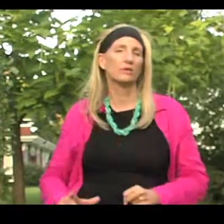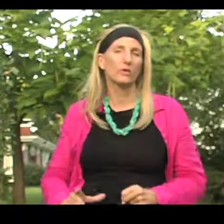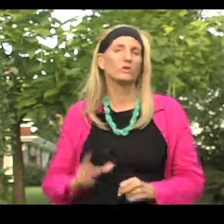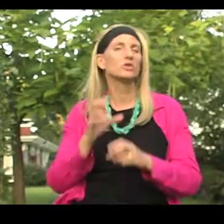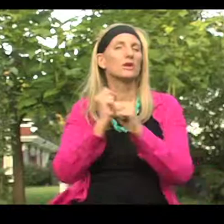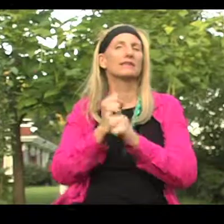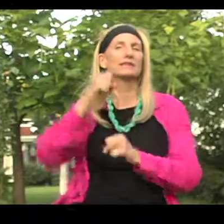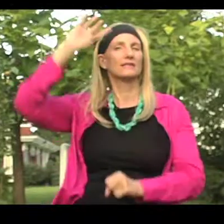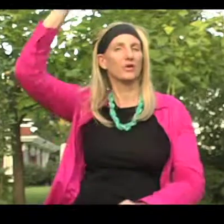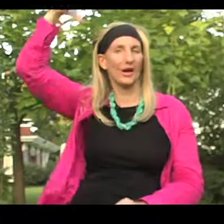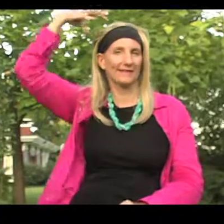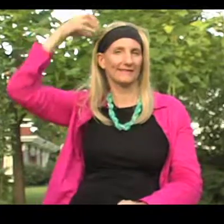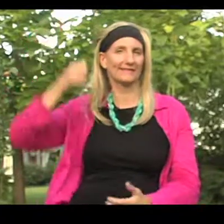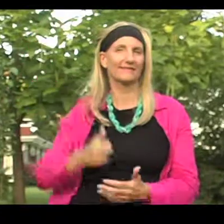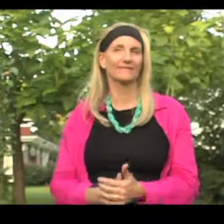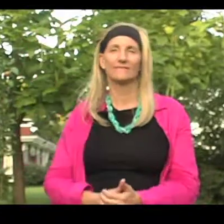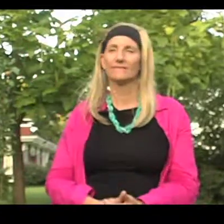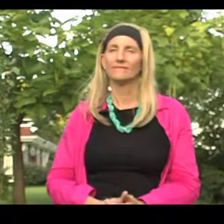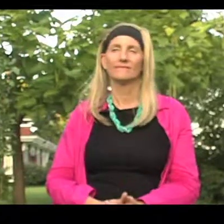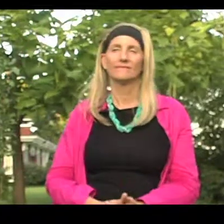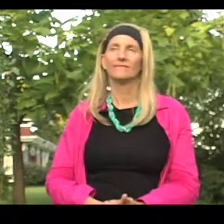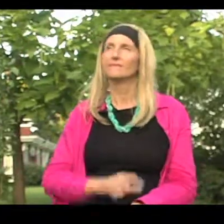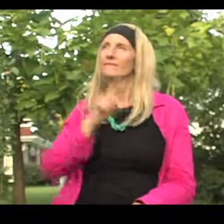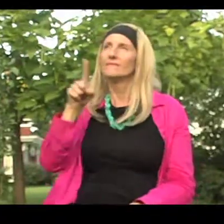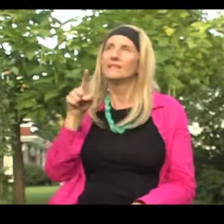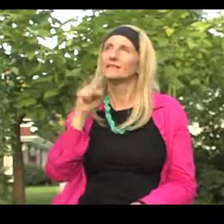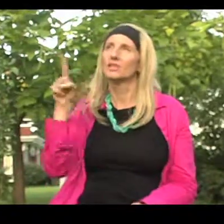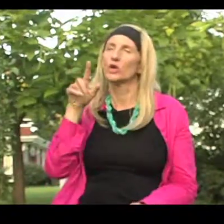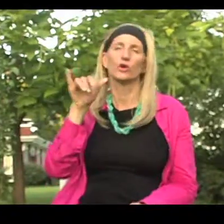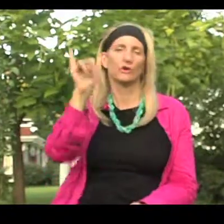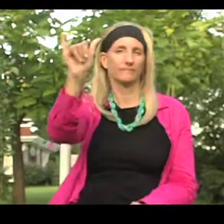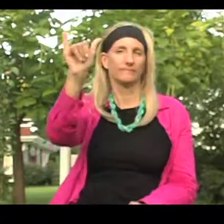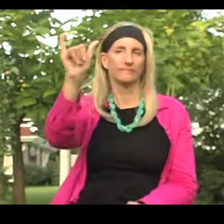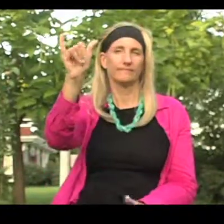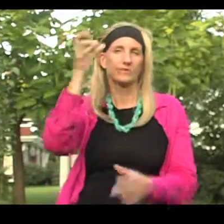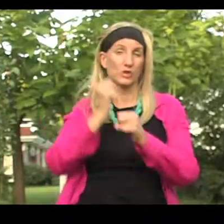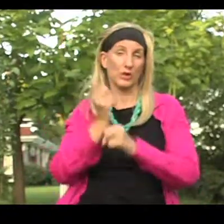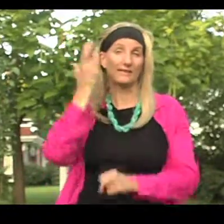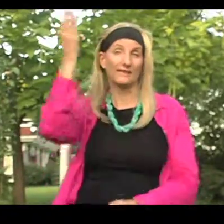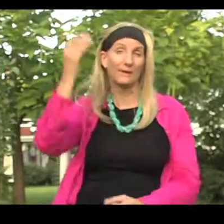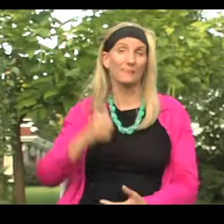Lord. Trust His grace. It's eternal. Trust Him.